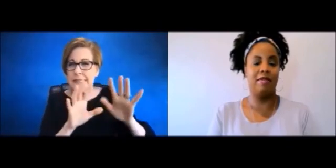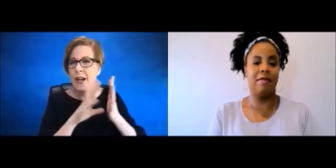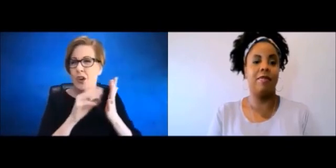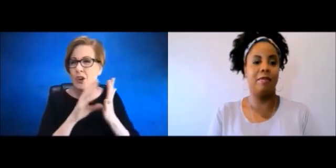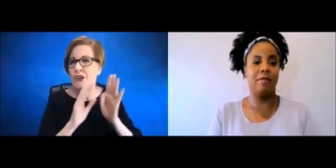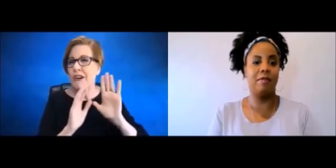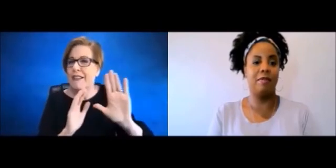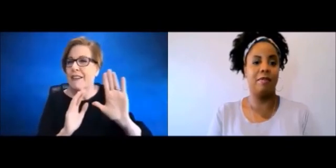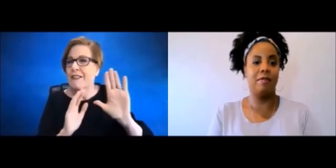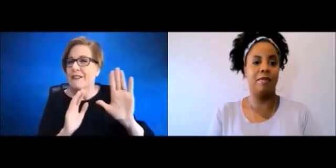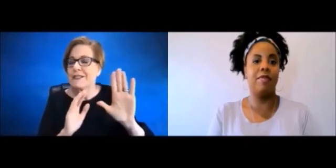figure out their